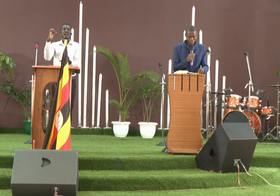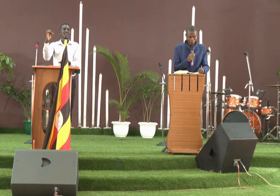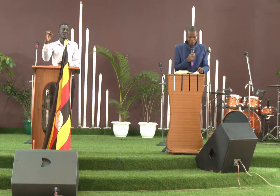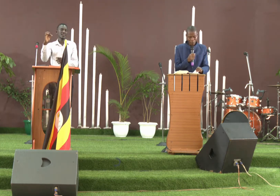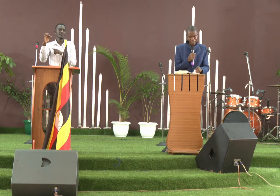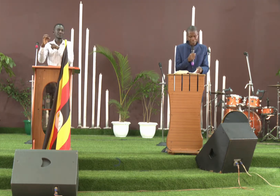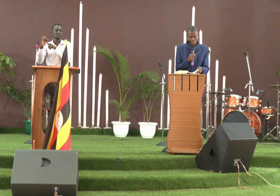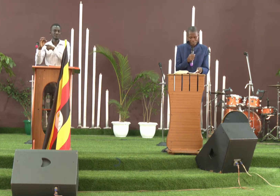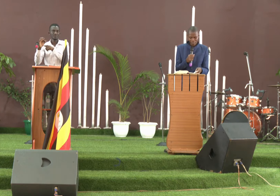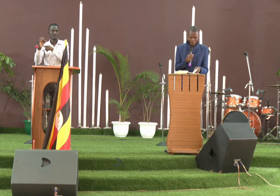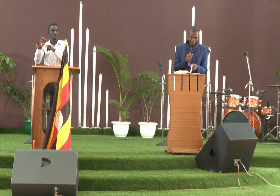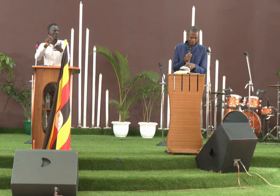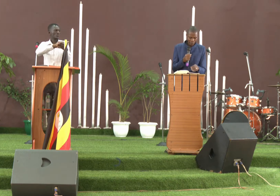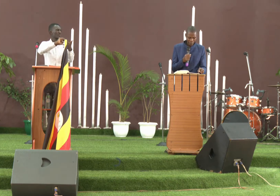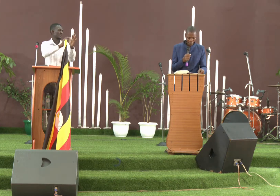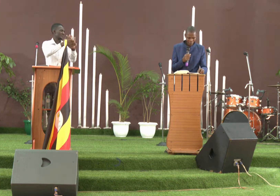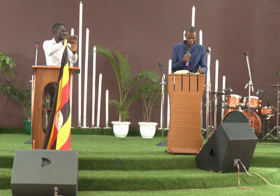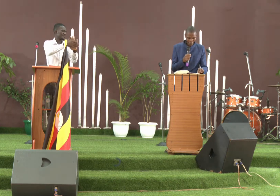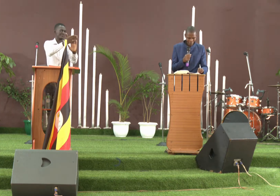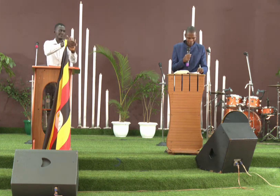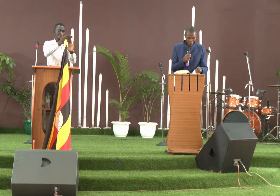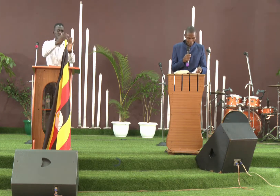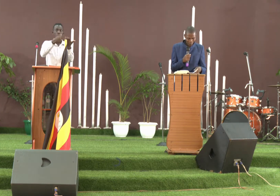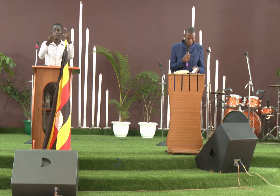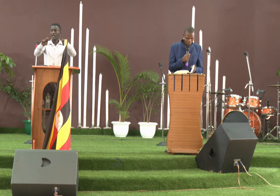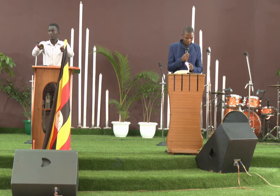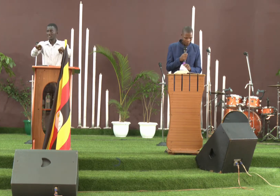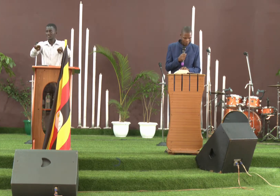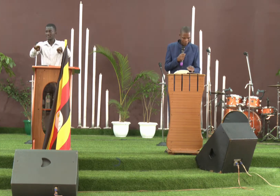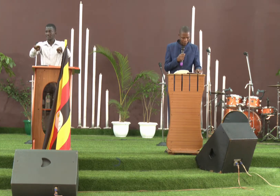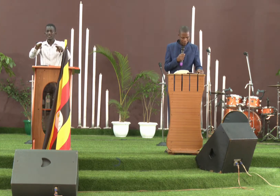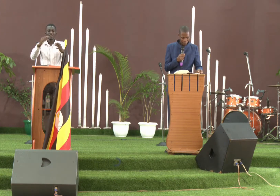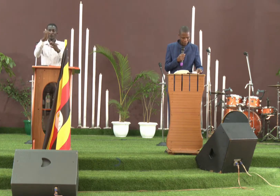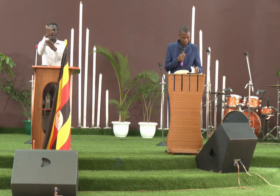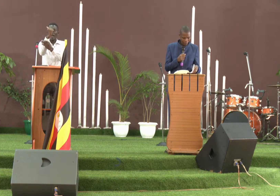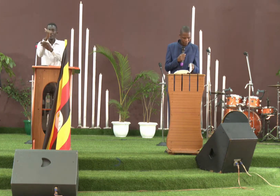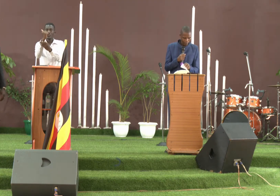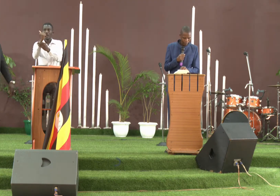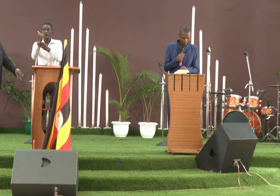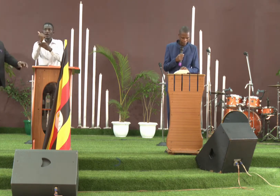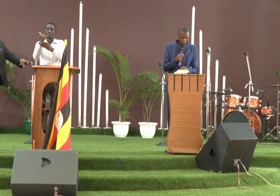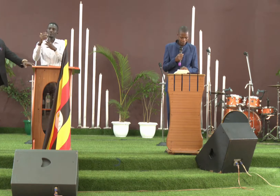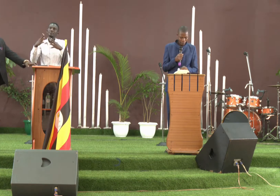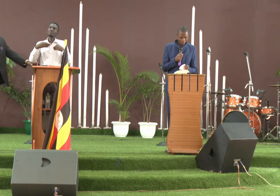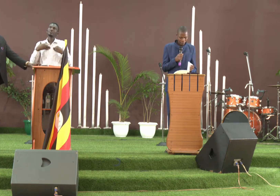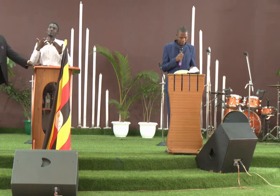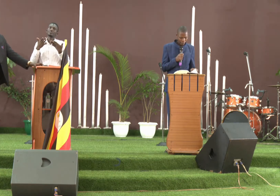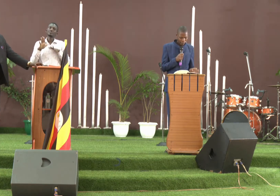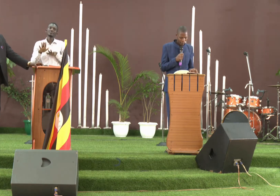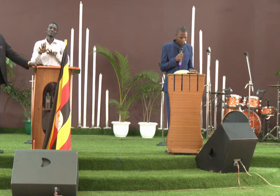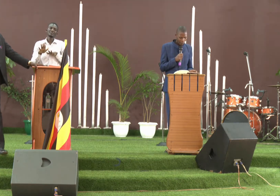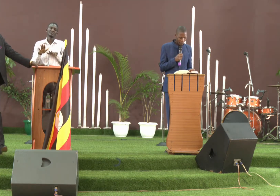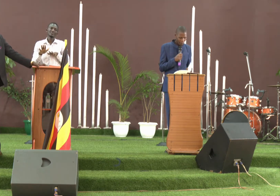Genesis 25 and verse 8. Somawo yangu wakomangu dala chechaliwo. Ibrahim natomuka nafa. Fena tukadde